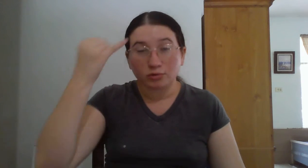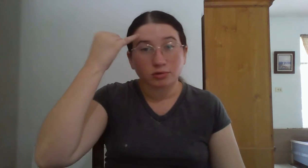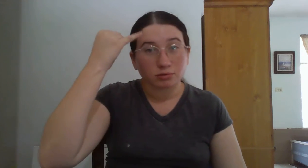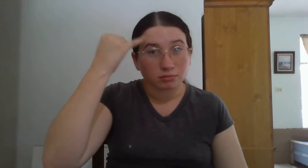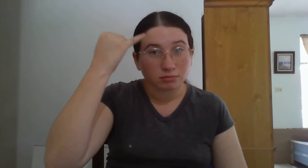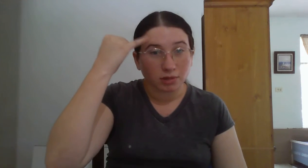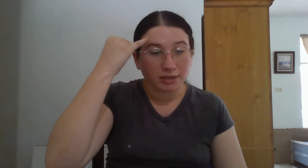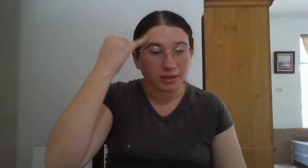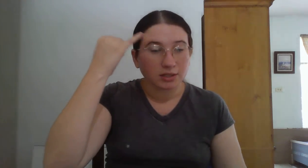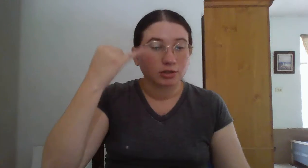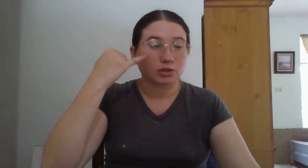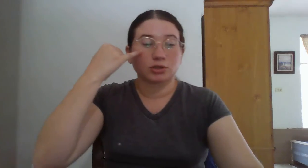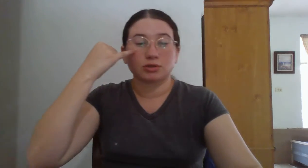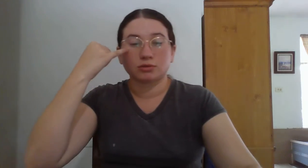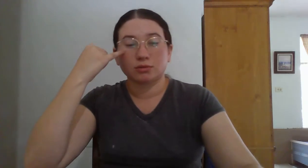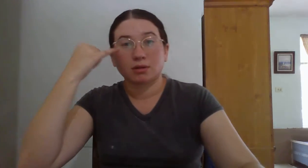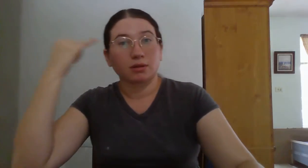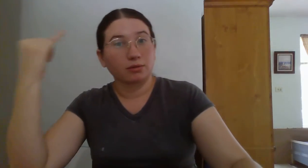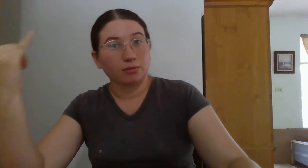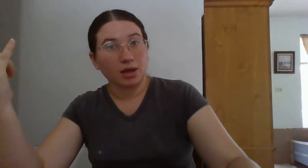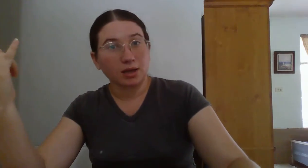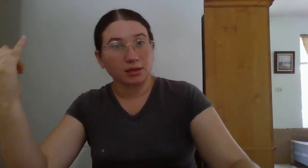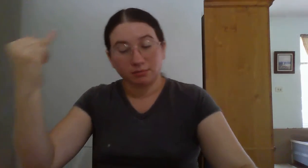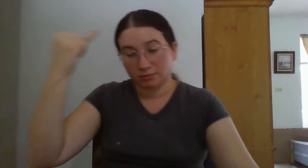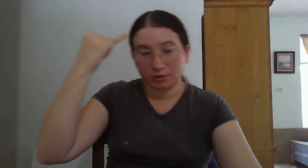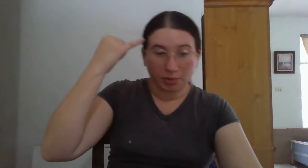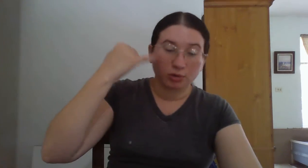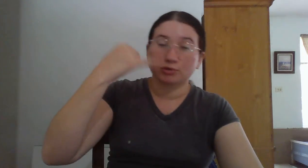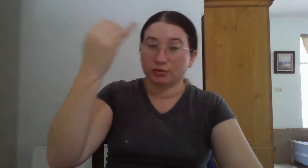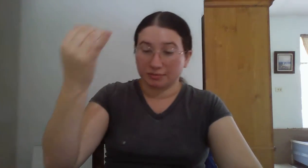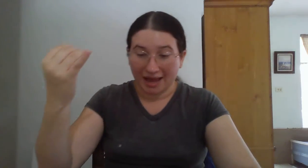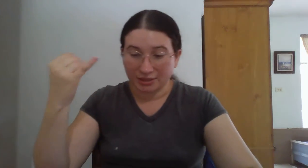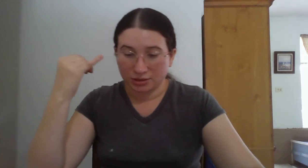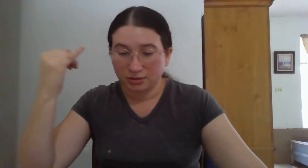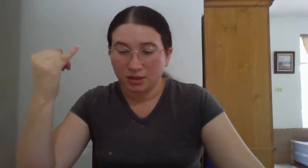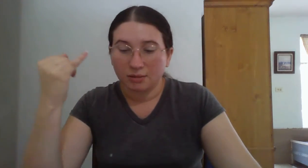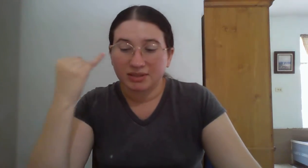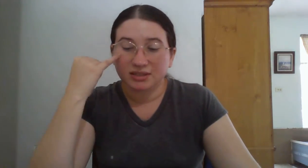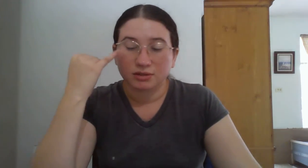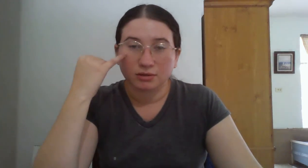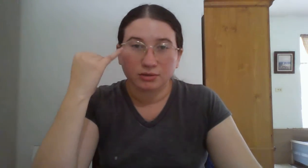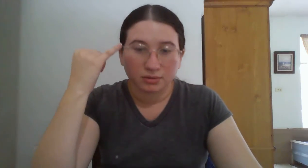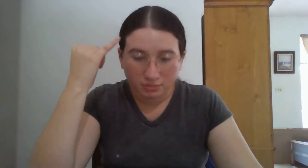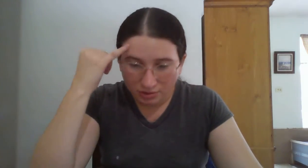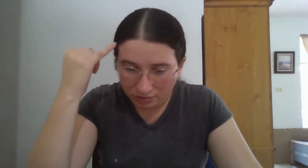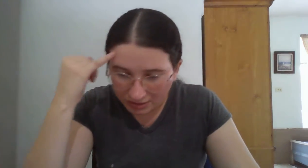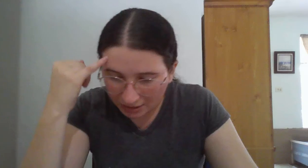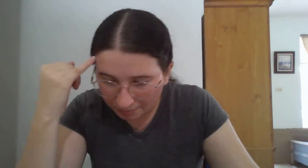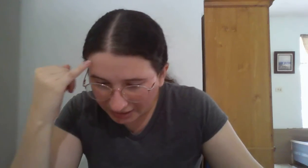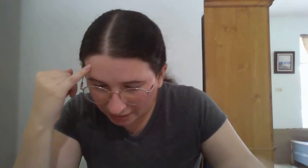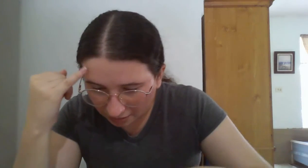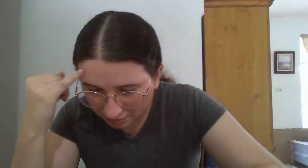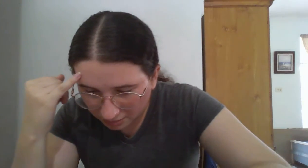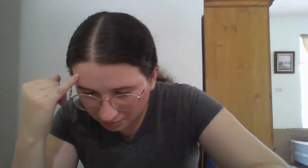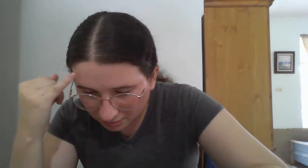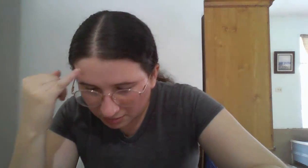Suppose, right? So you could do this way, suppose or imagine. But this is also, they're doing it up here.